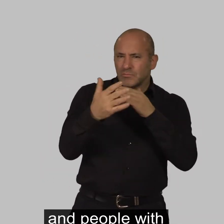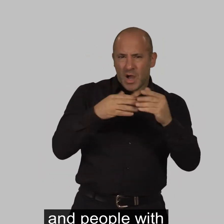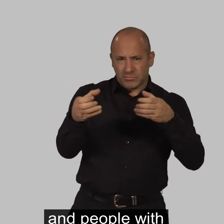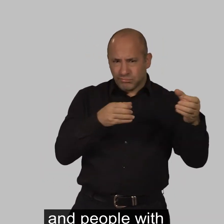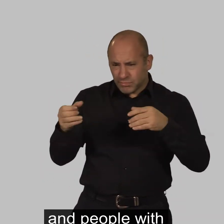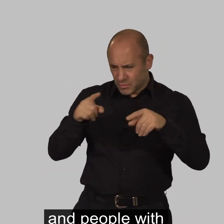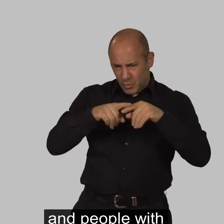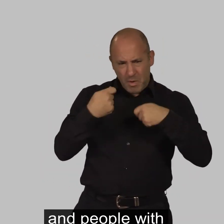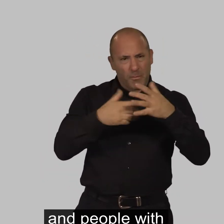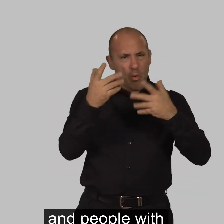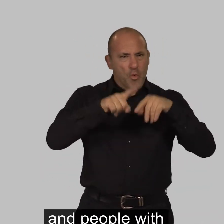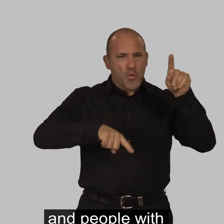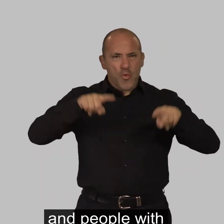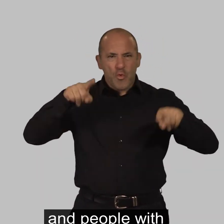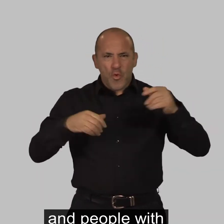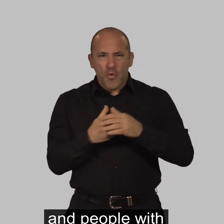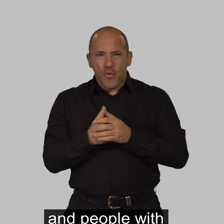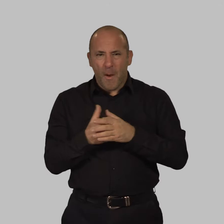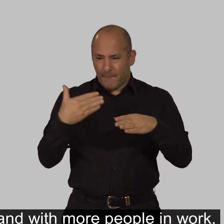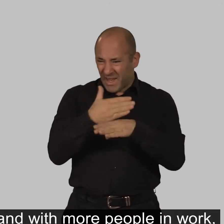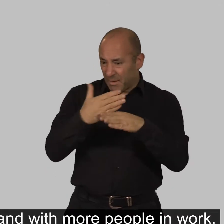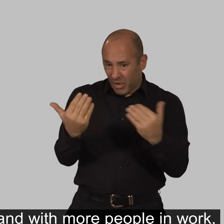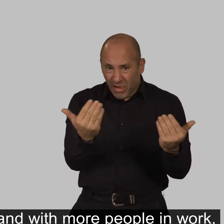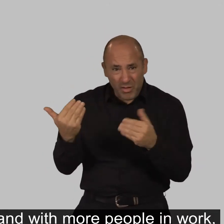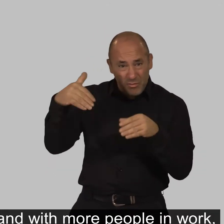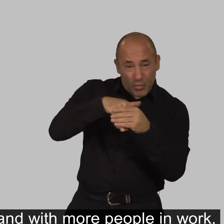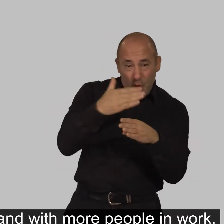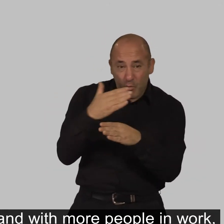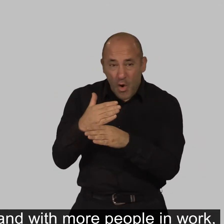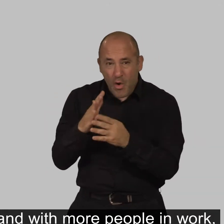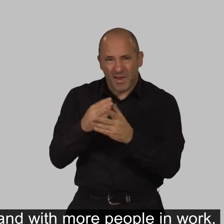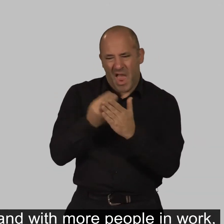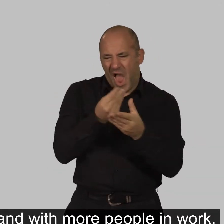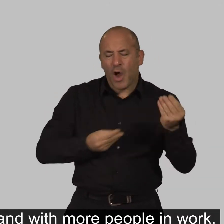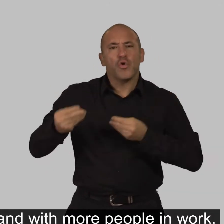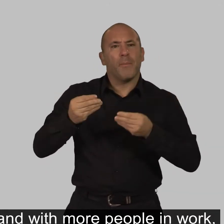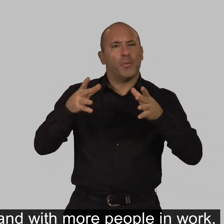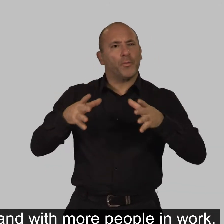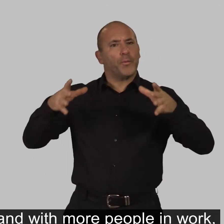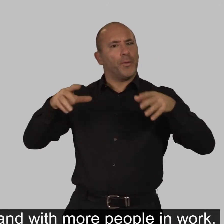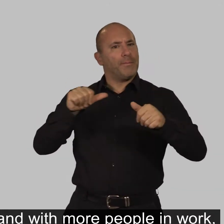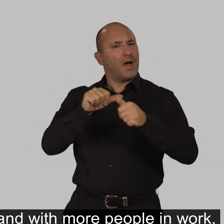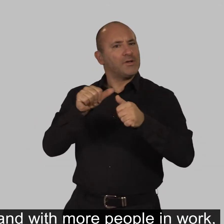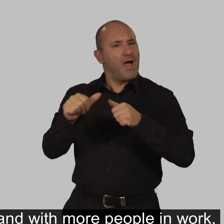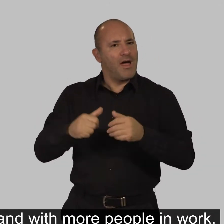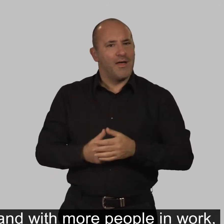people with health conditions, brings, and with more people in work, the economy will benefit also.